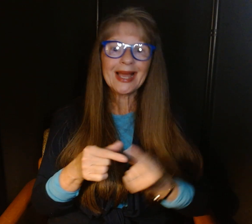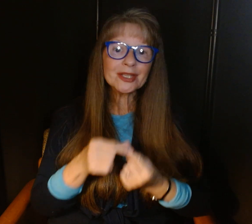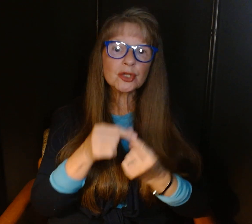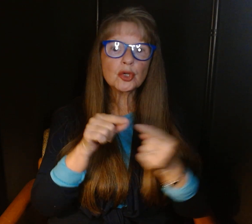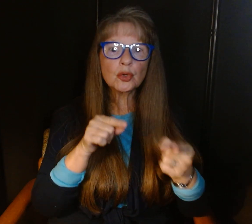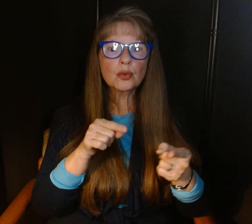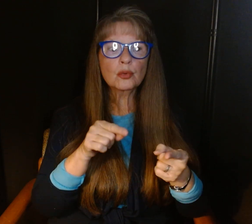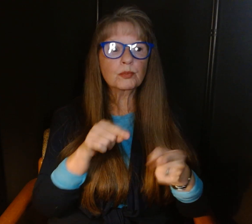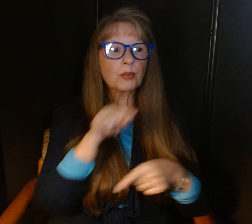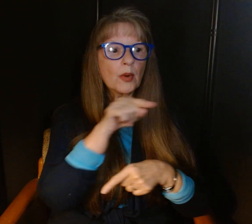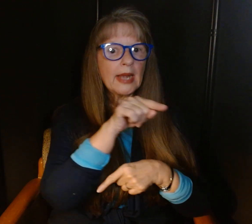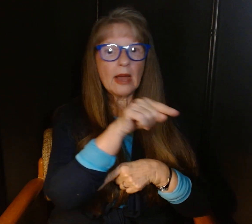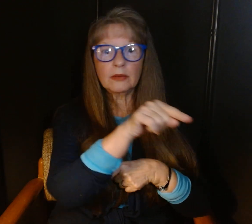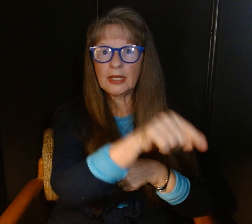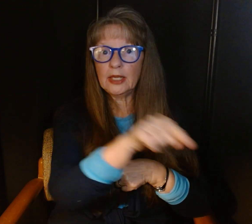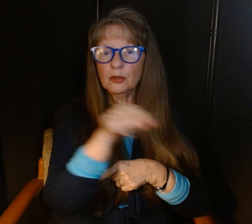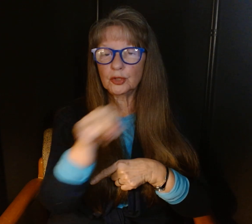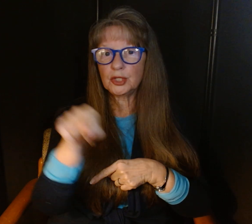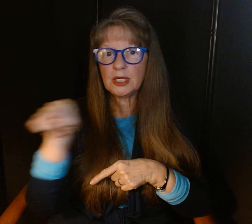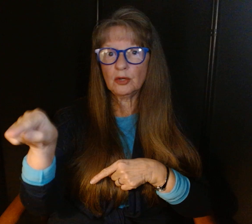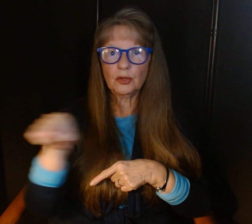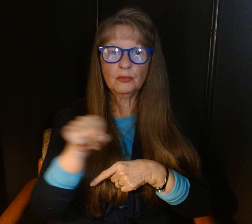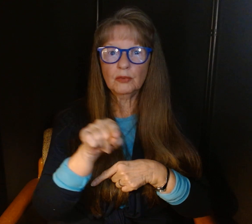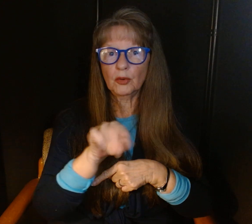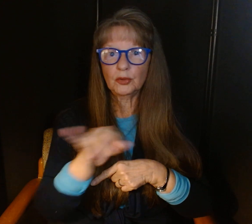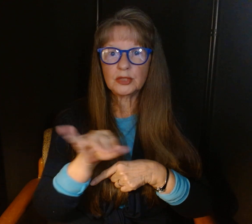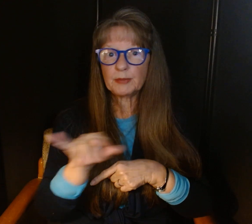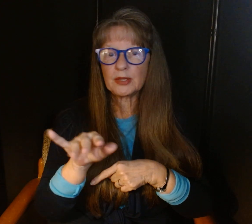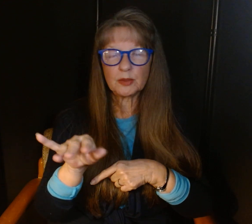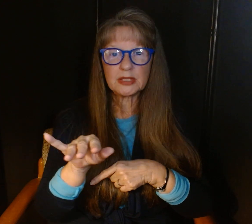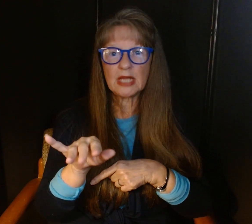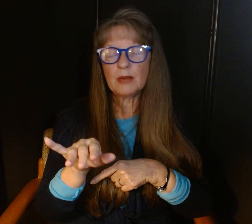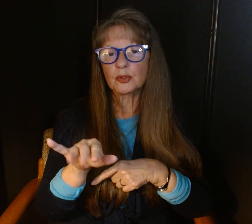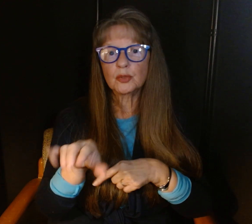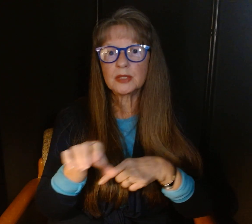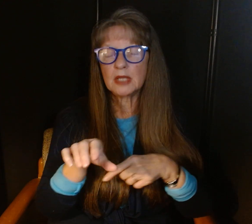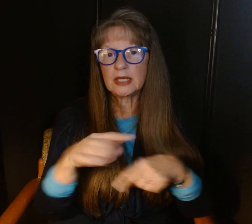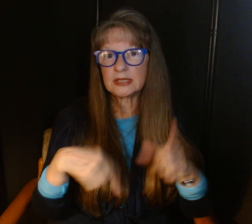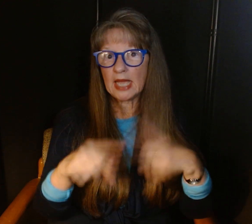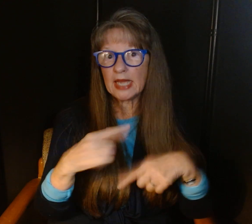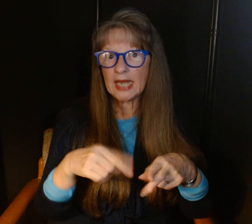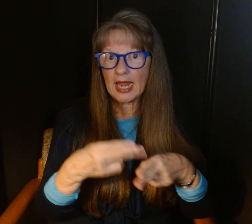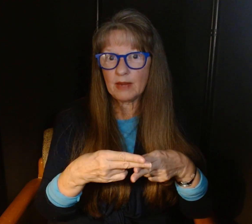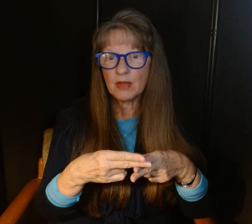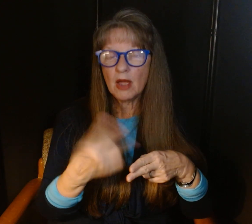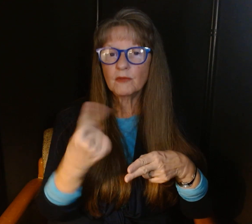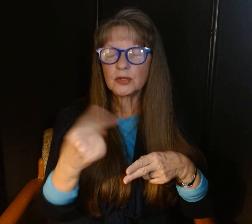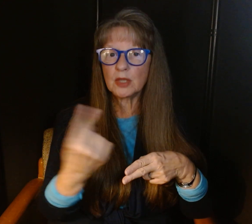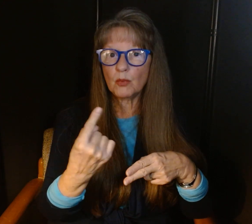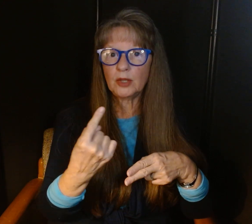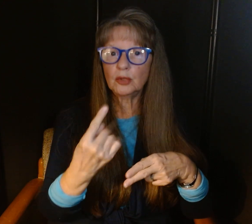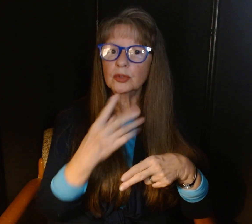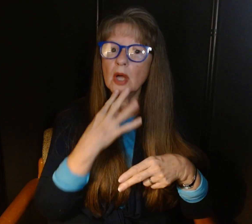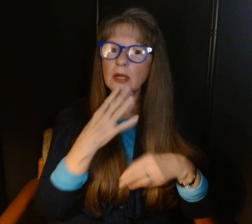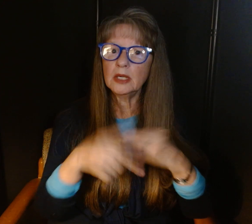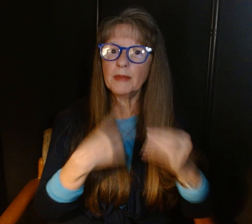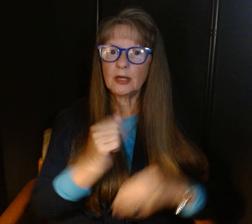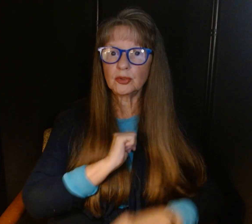unless you point out he or she, or you spell someone's name or do a sign name for someone, you're talking about